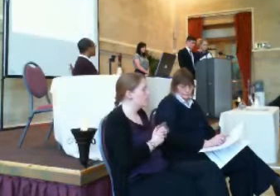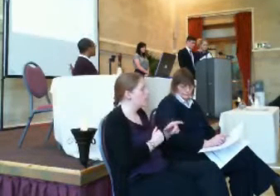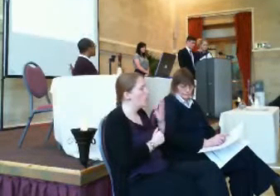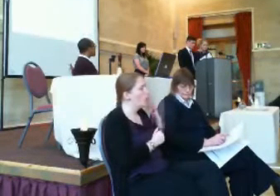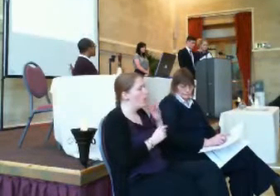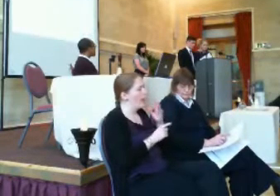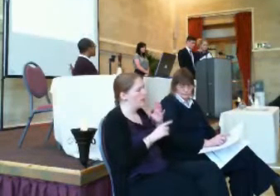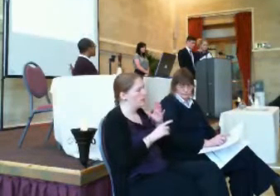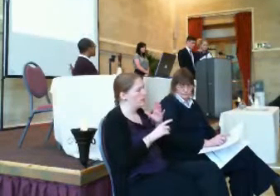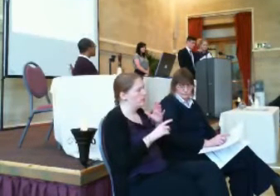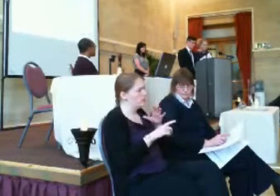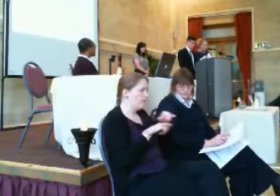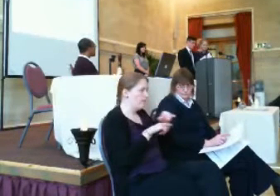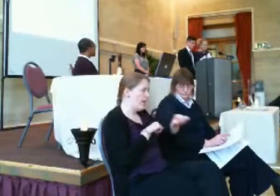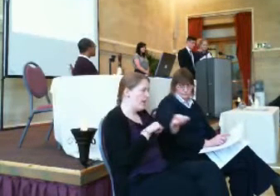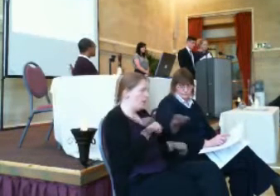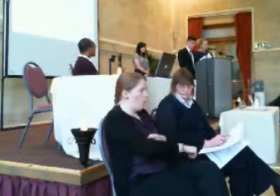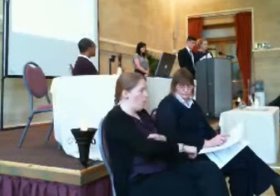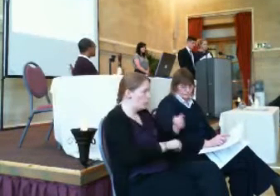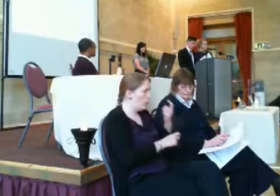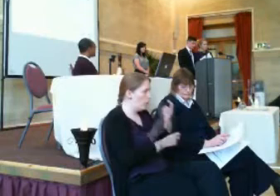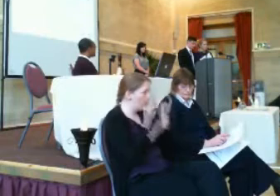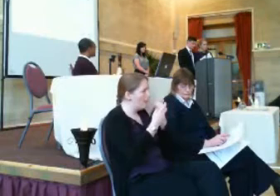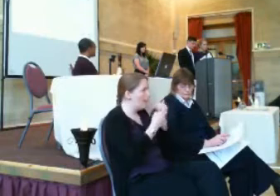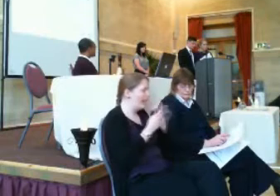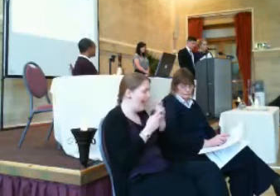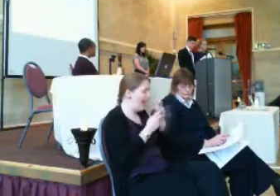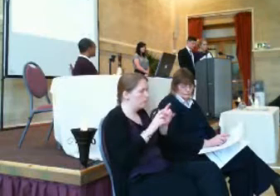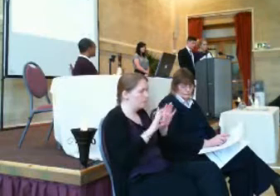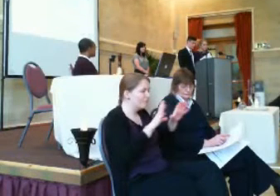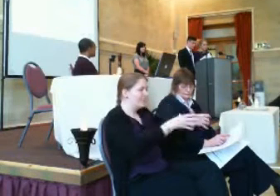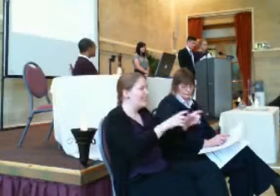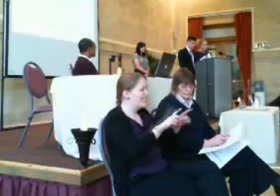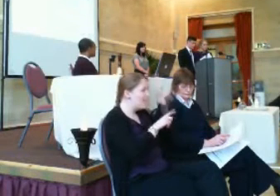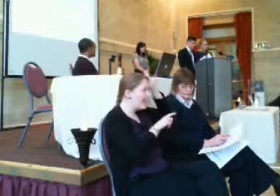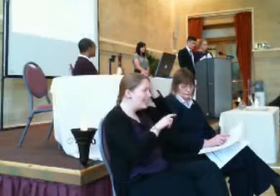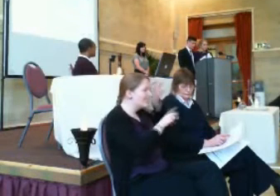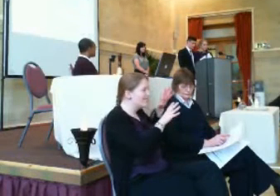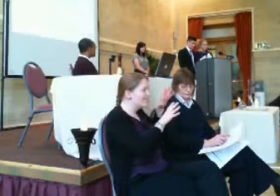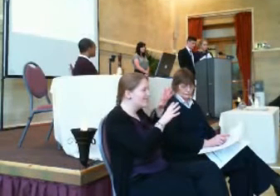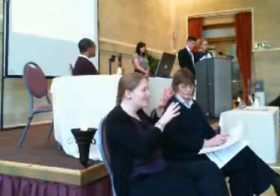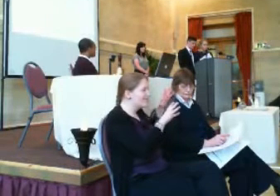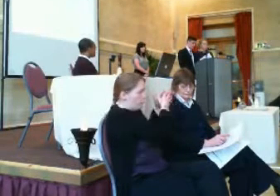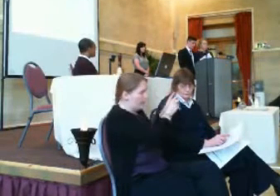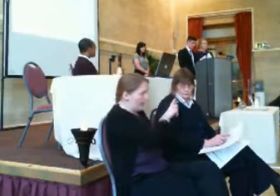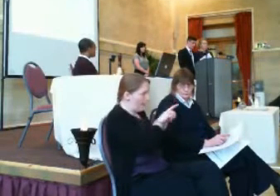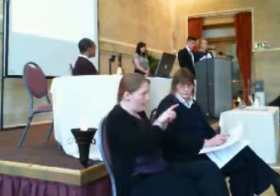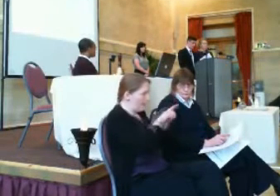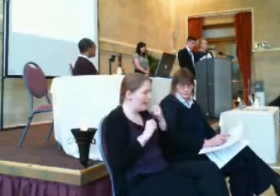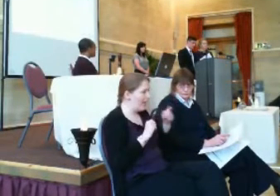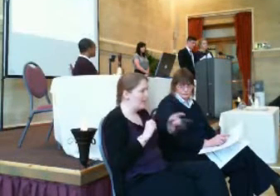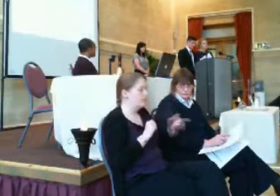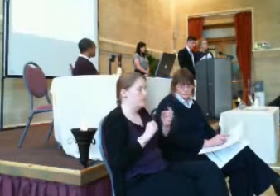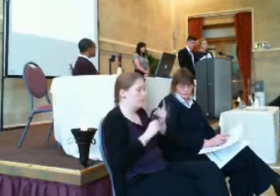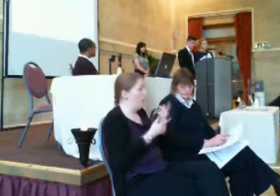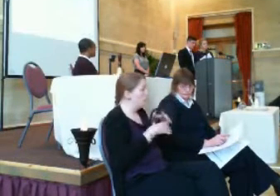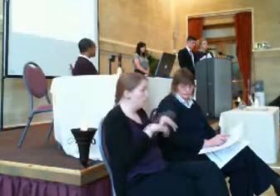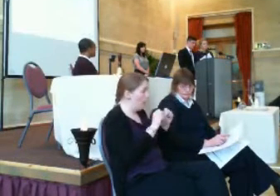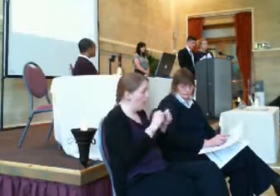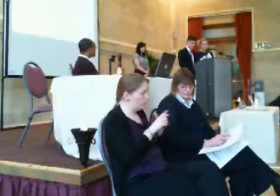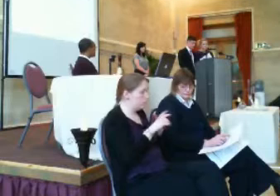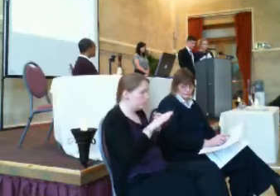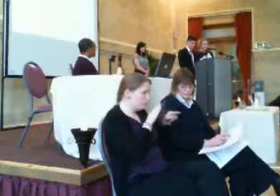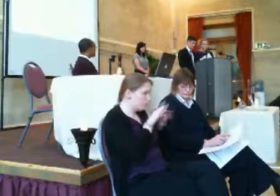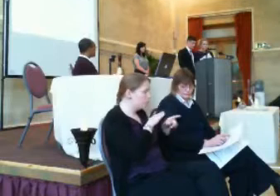creating a reservation in Lublin, in Nisko, Poland. They began importing Jews there. Conditions were so horrible that people died by the